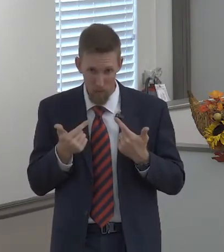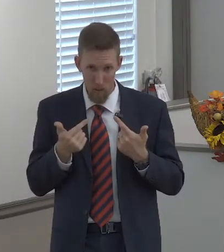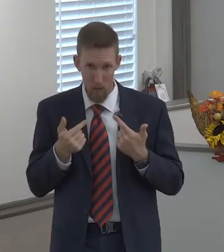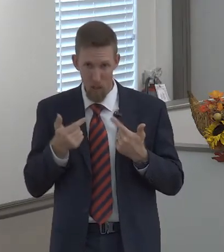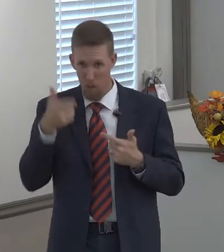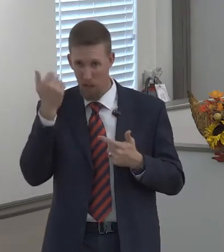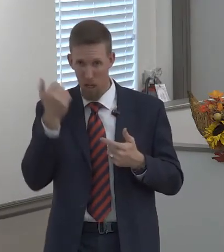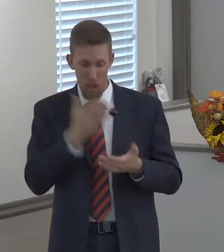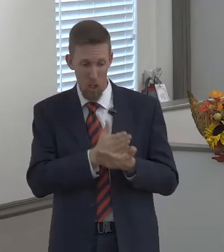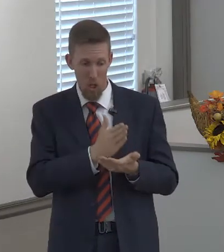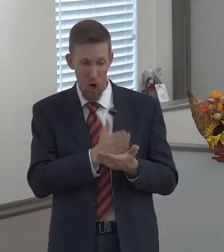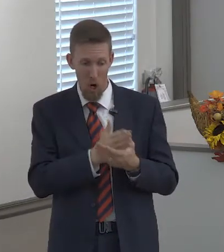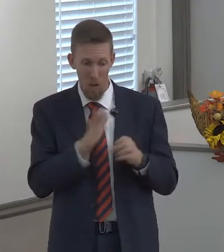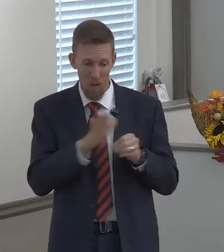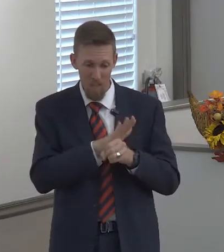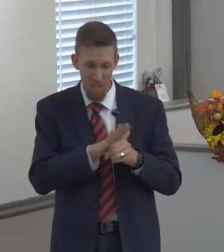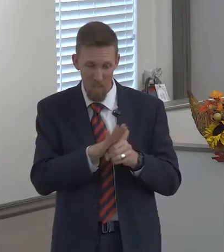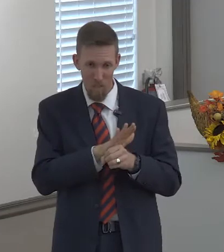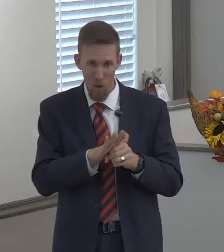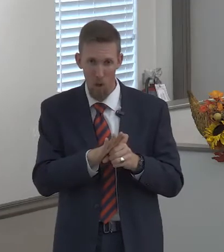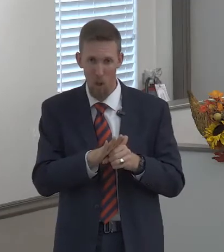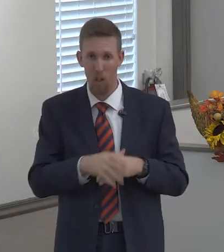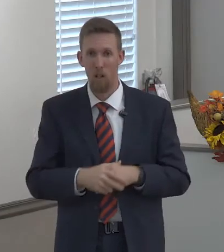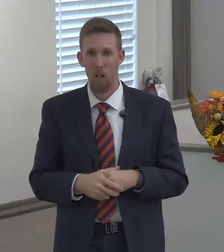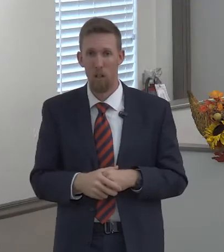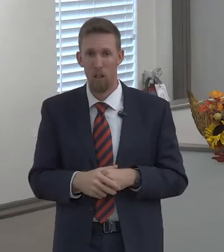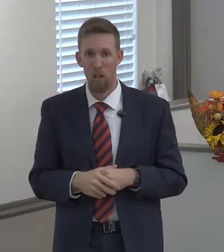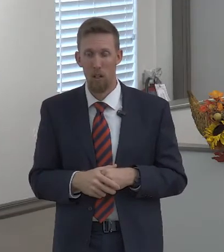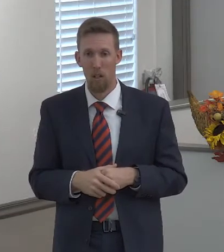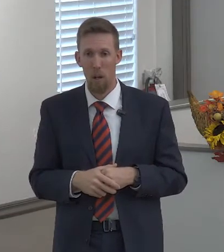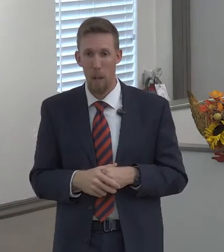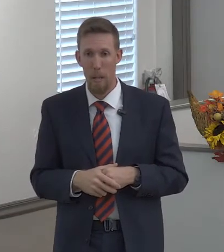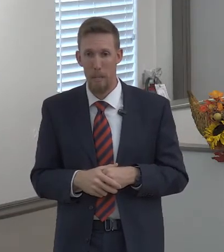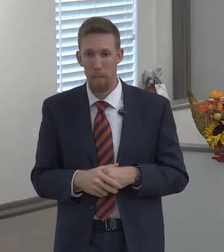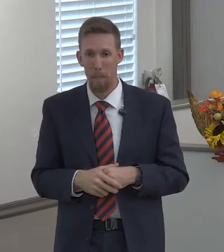I was told by one of the daughters, Pastor Dion